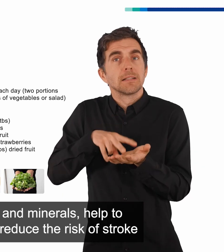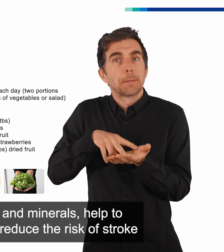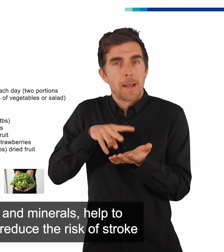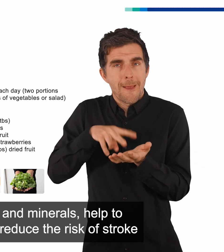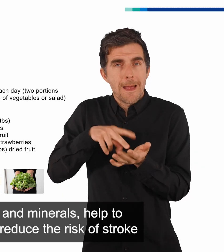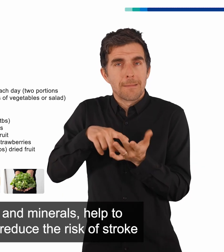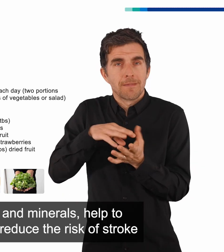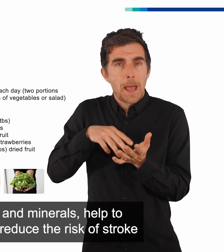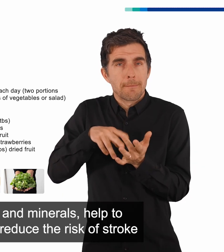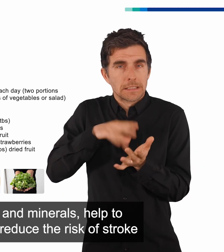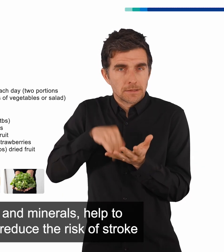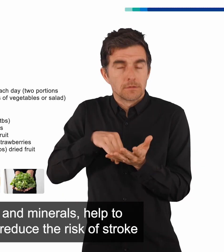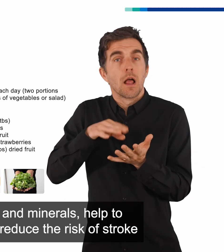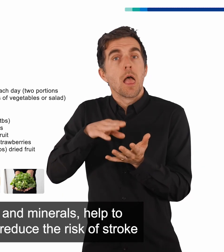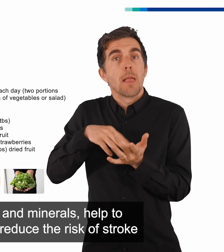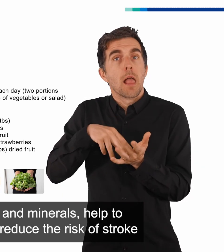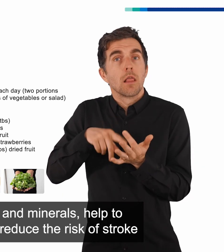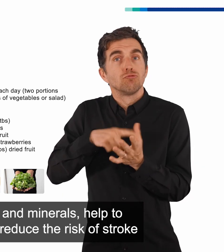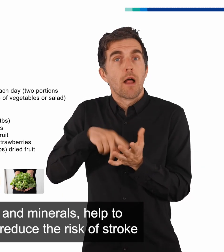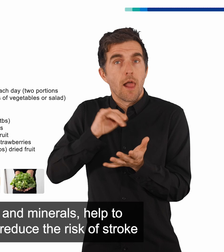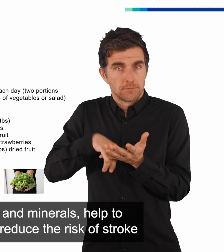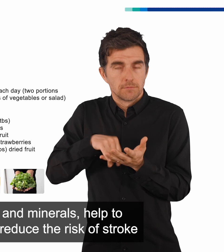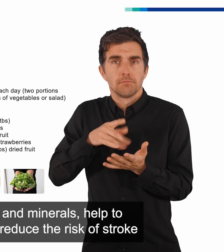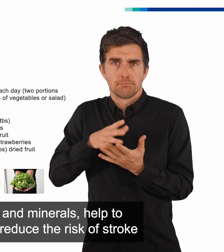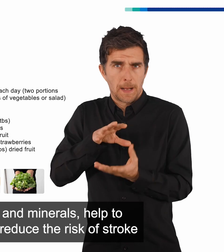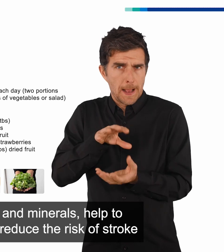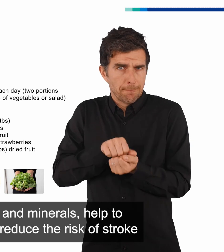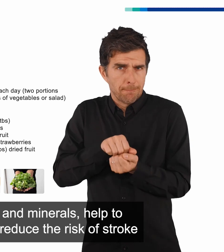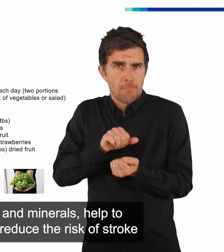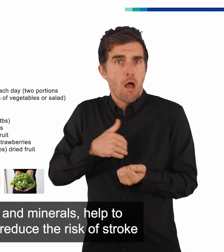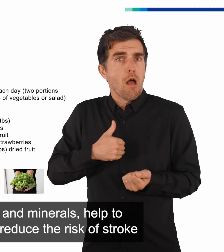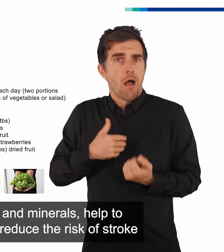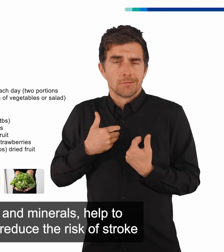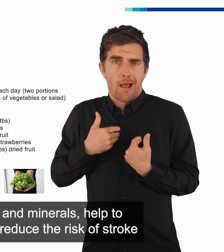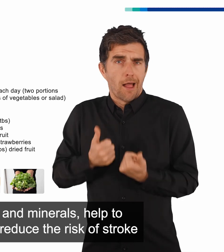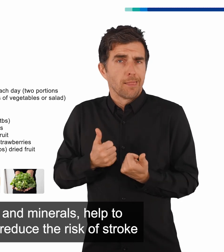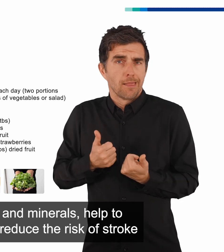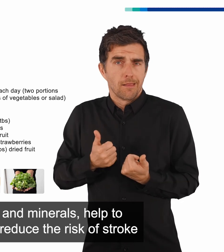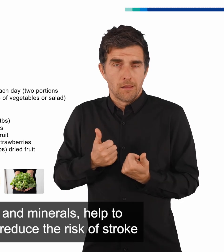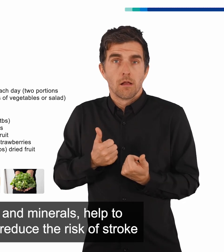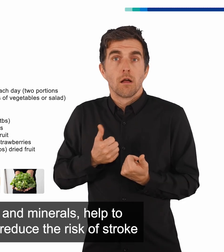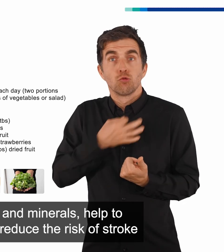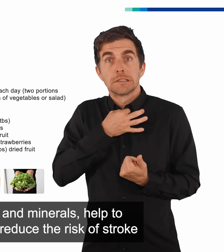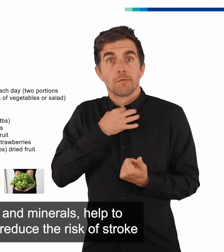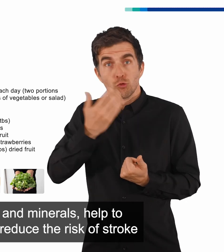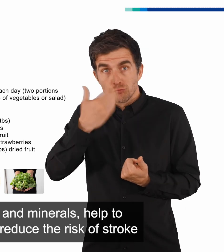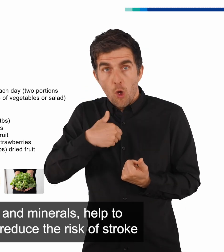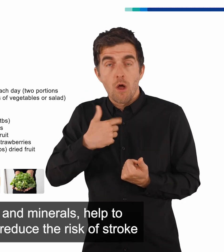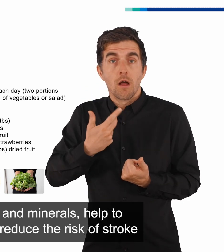the risk of stroke and some cancers, prevent constipation, and improve blood cholesterol.